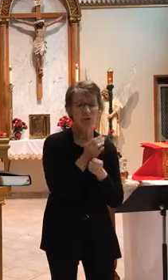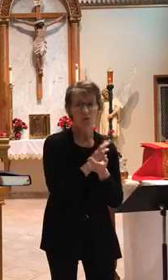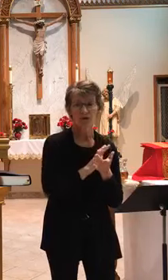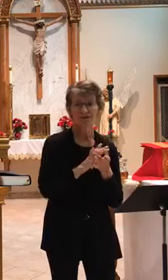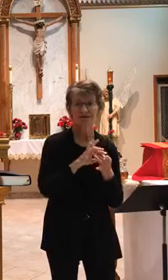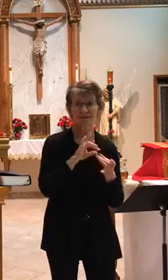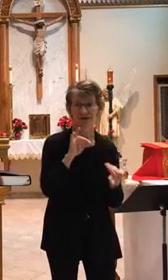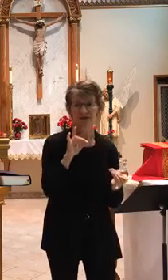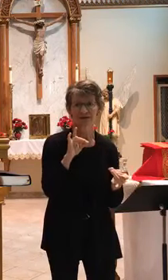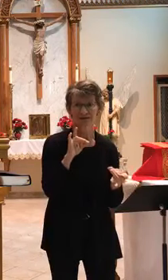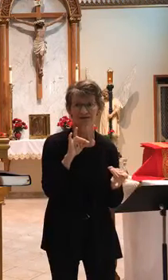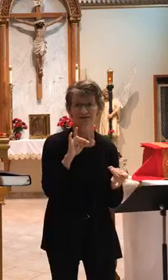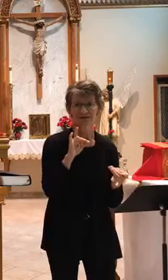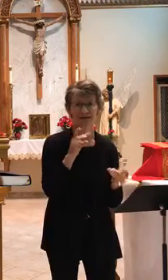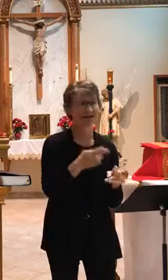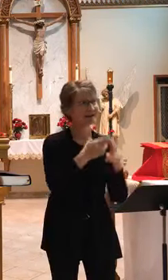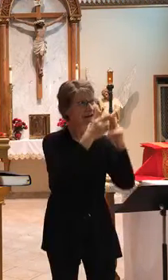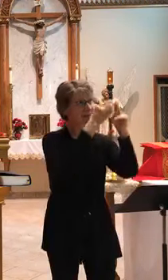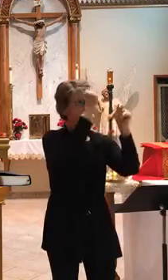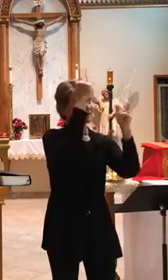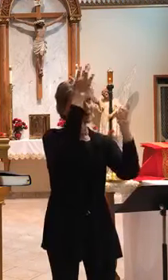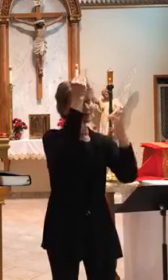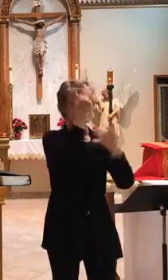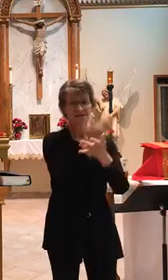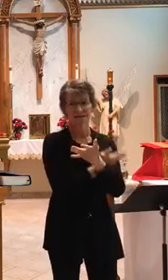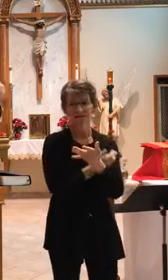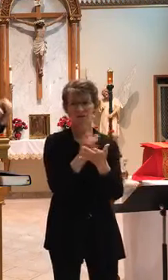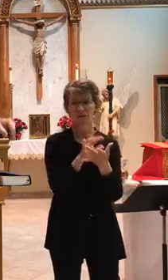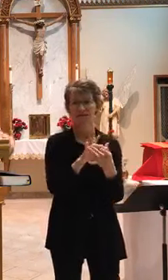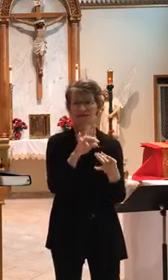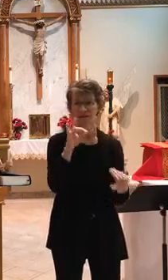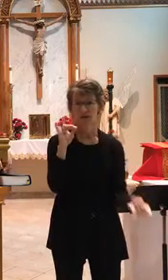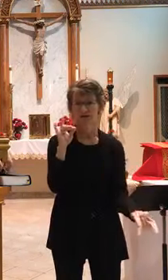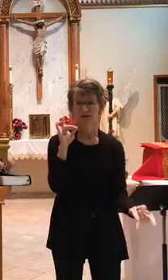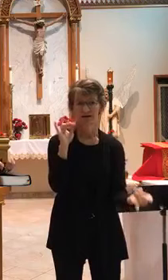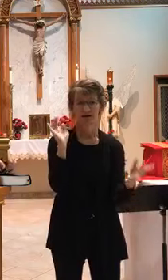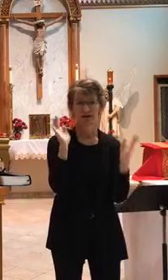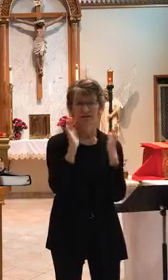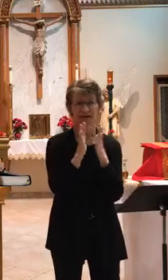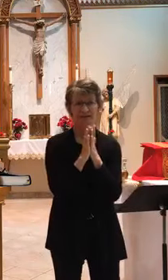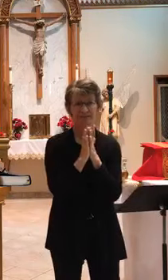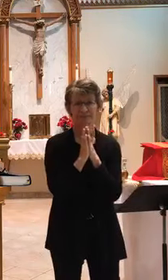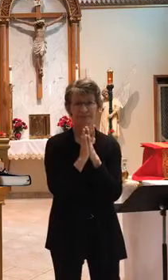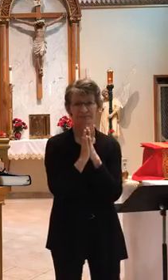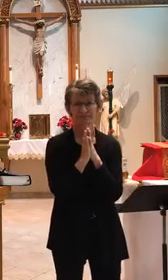Spirit." In the name of the Father, and of the Son, and of the Holy Spirit. Amen.